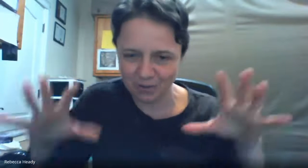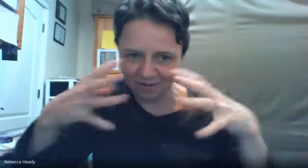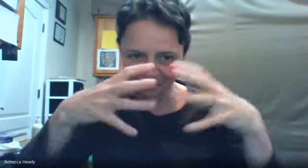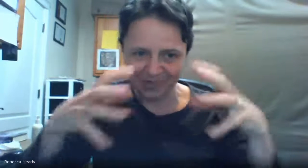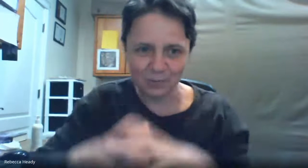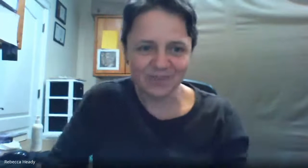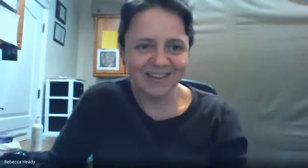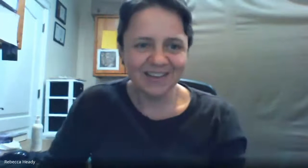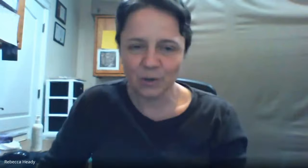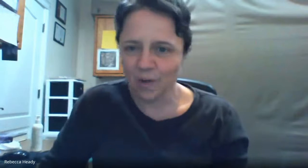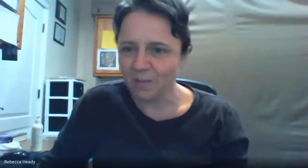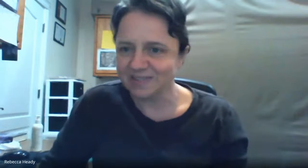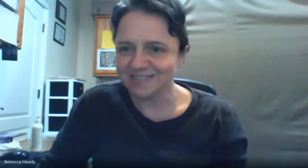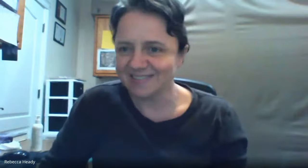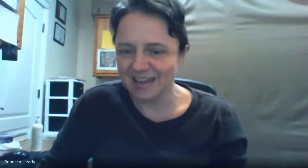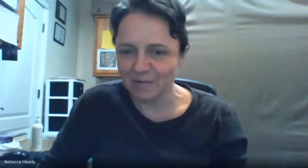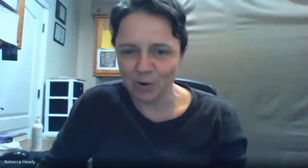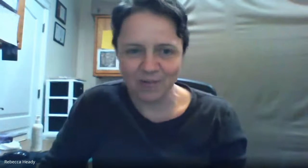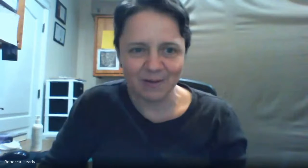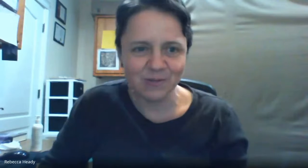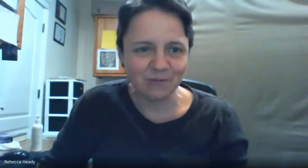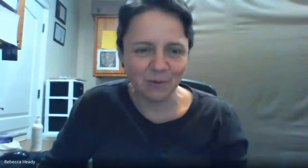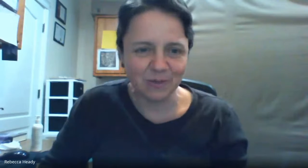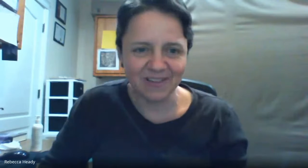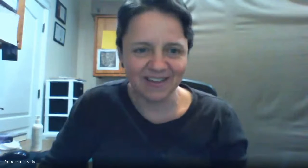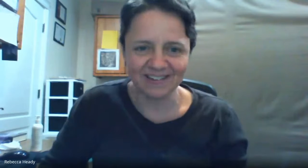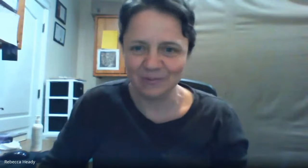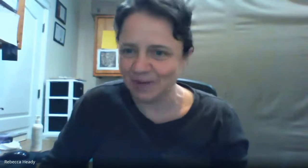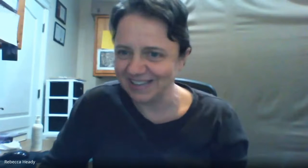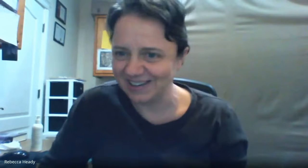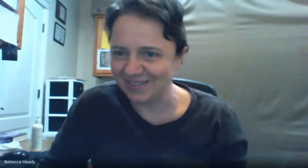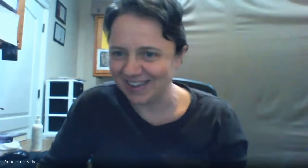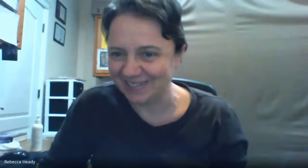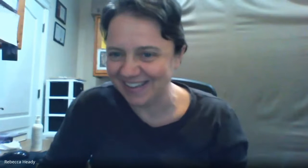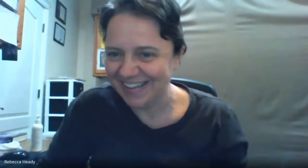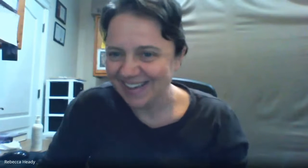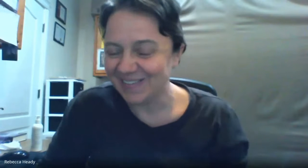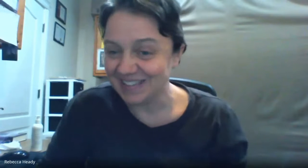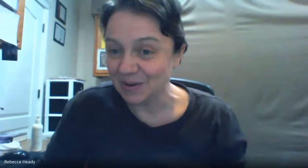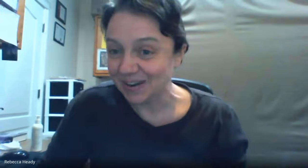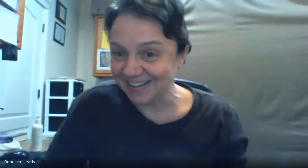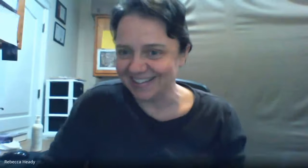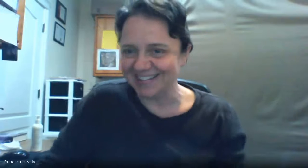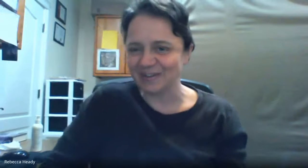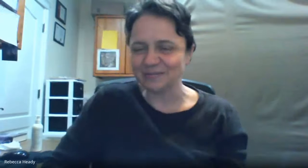our, little realm and had never heard our language before, they'd be like, huh, what, like what's going on,